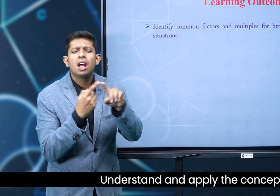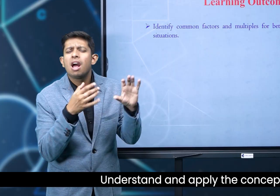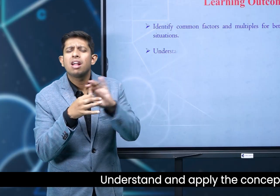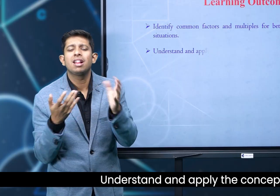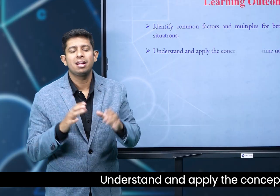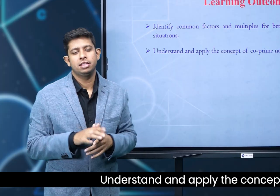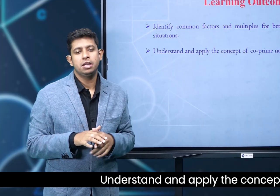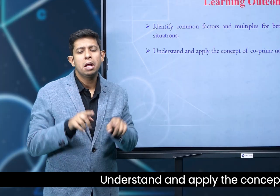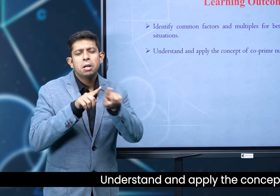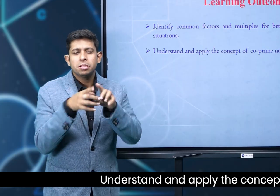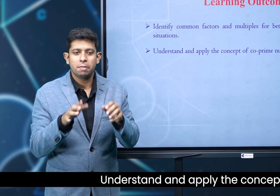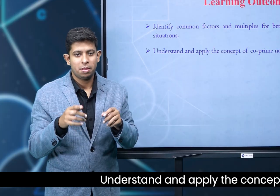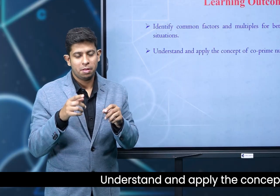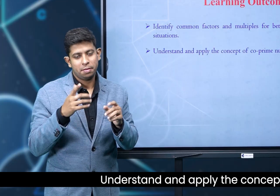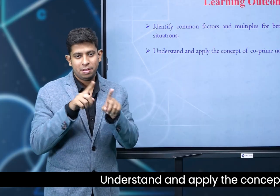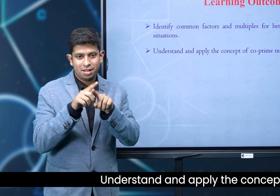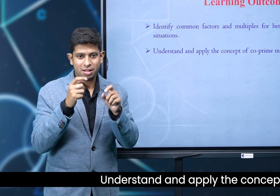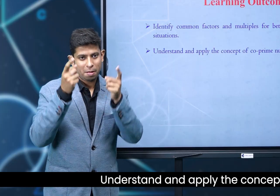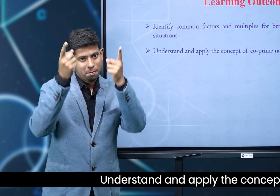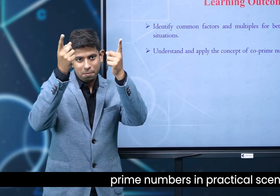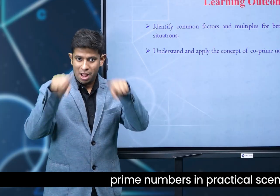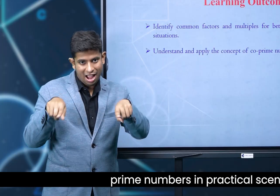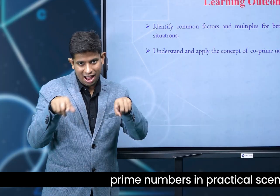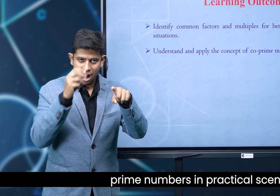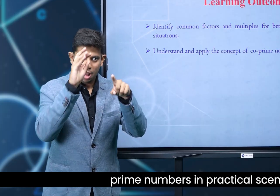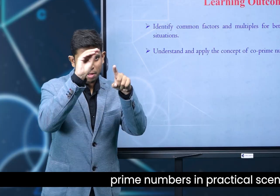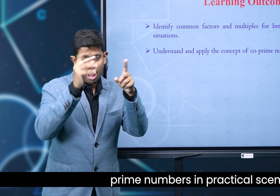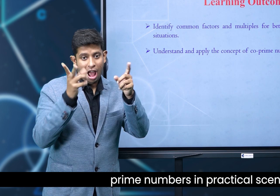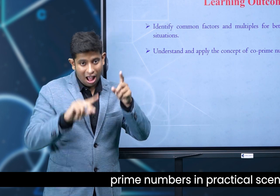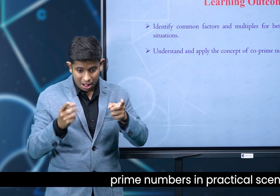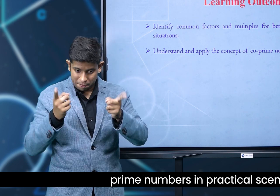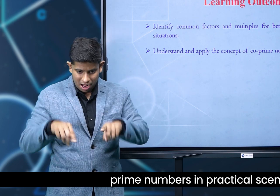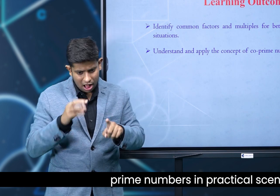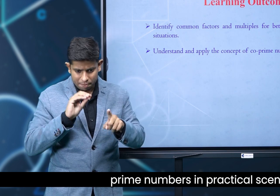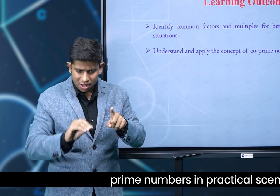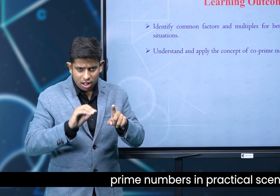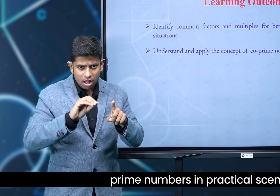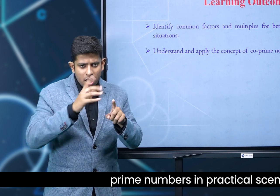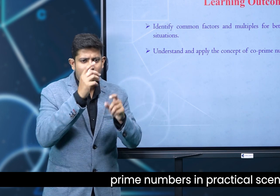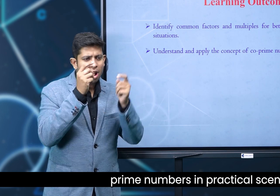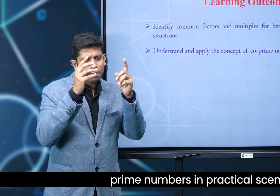Understand and apply the concept of co-prime numbers in practical scenarios.